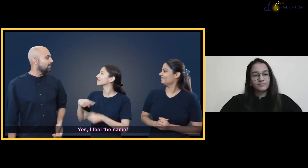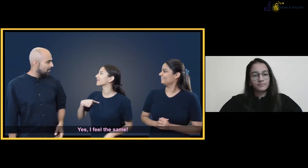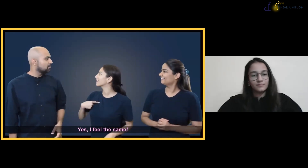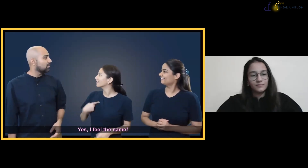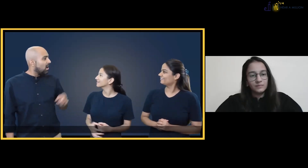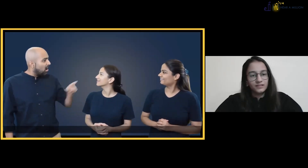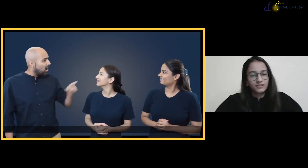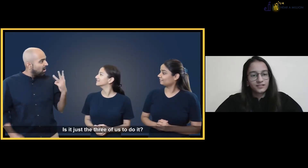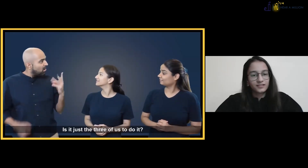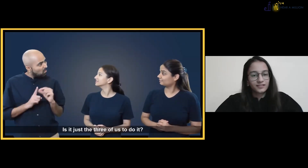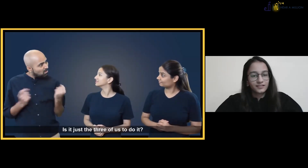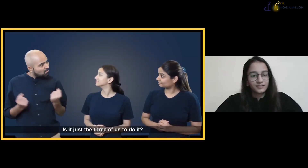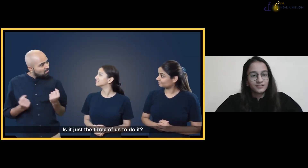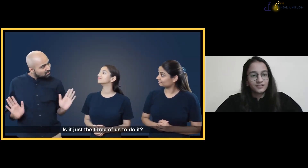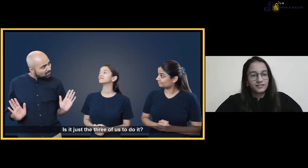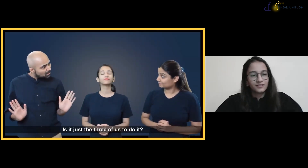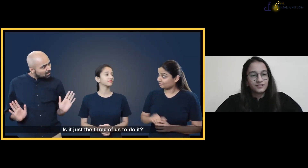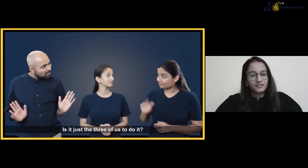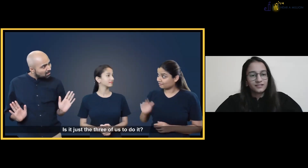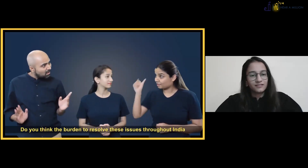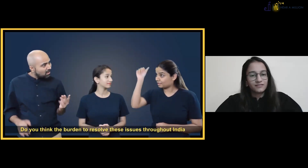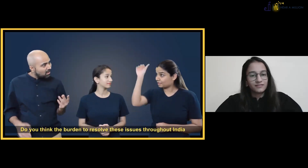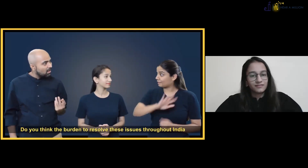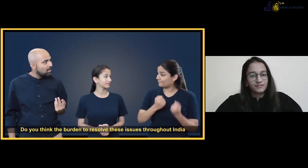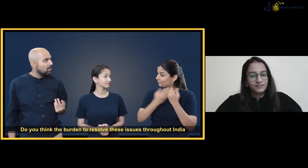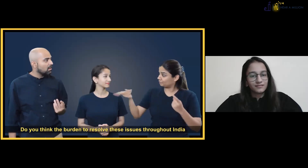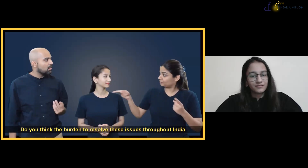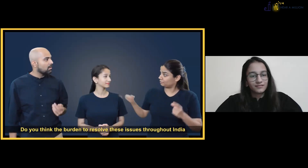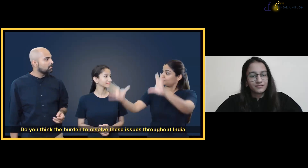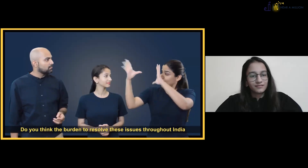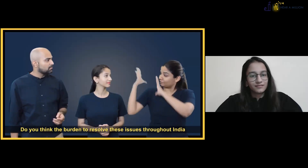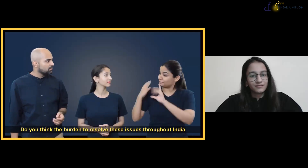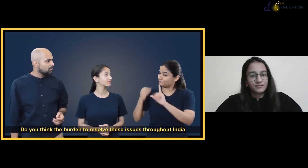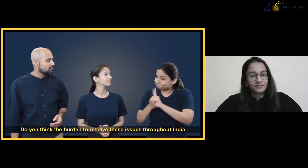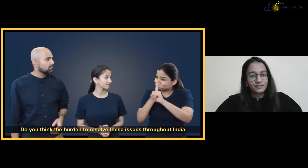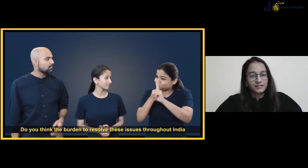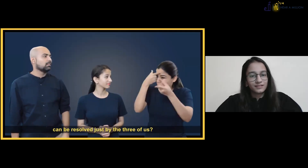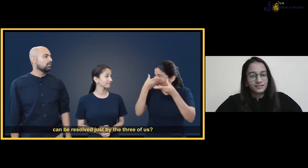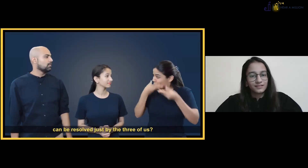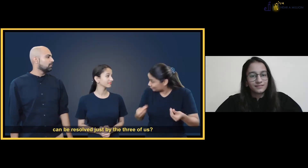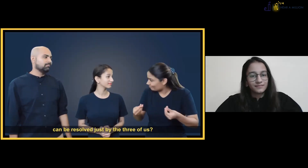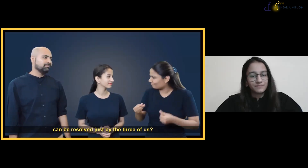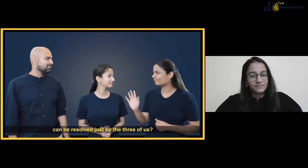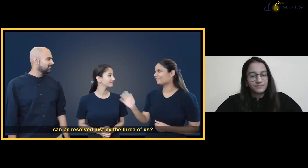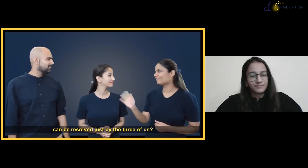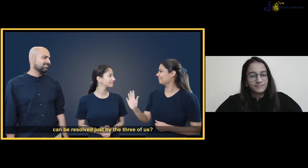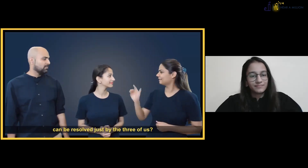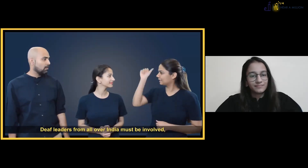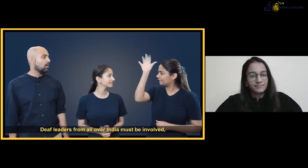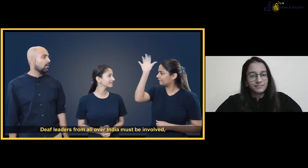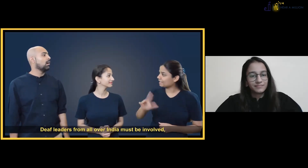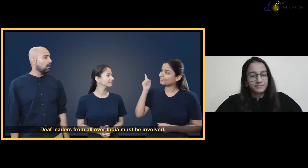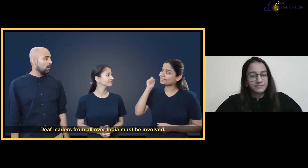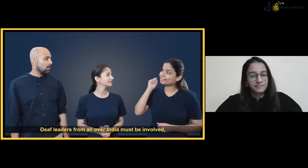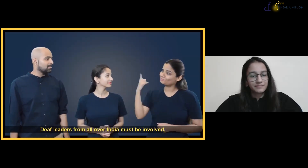Right. It's inspiring. No, yeah, I feel the same. So are we only three of us to work for